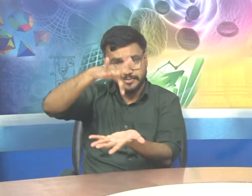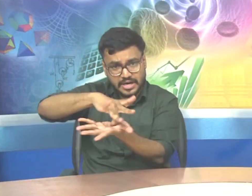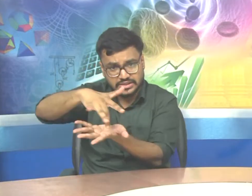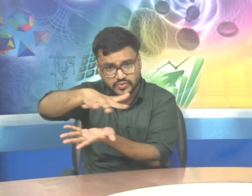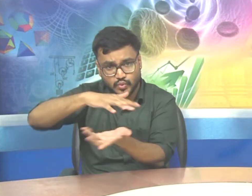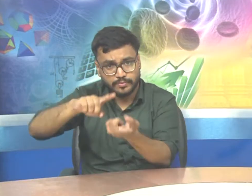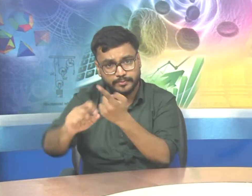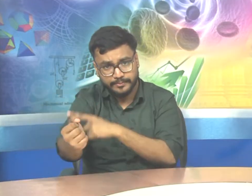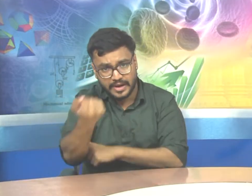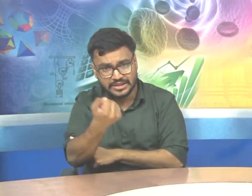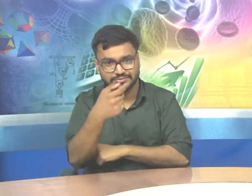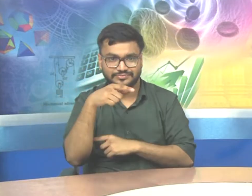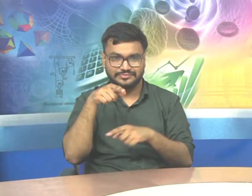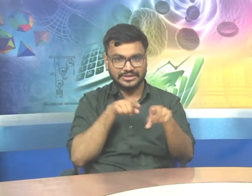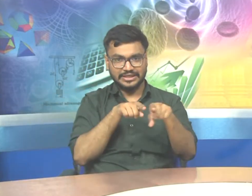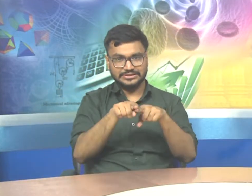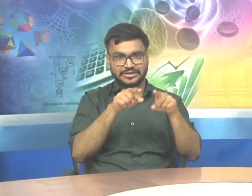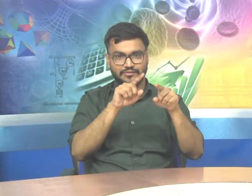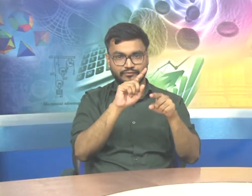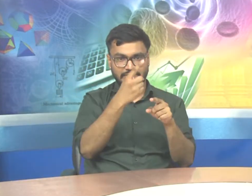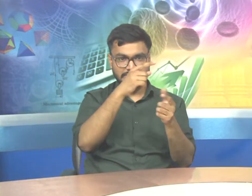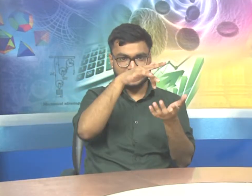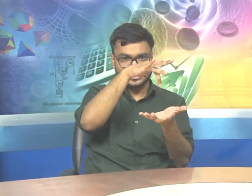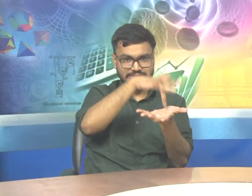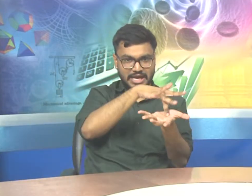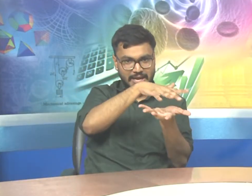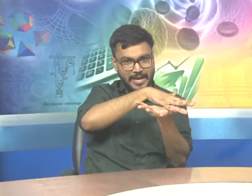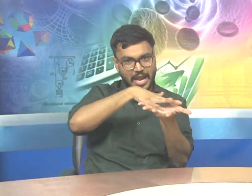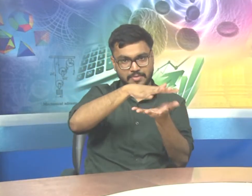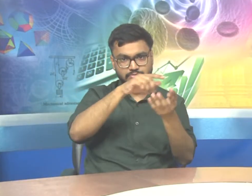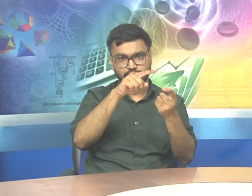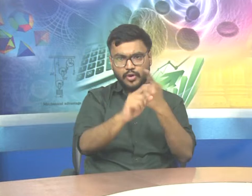as a body comes down from a height,